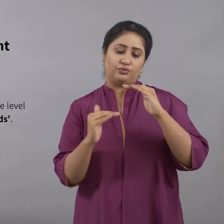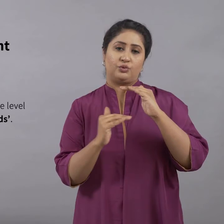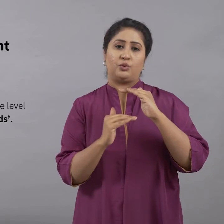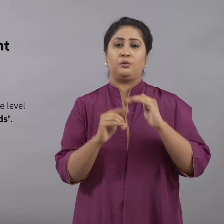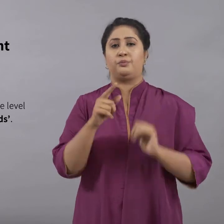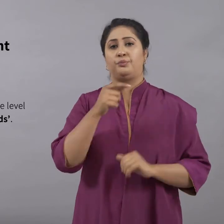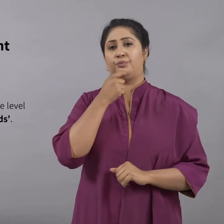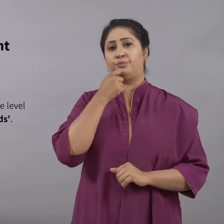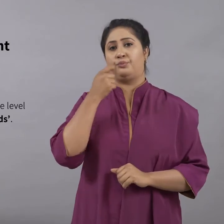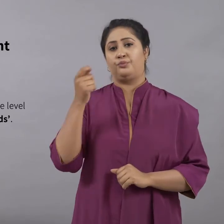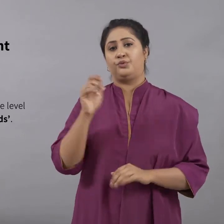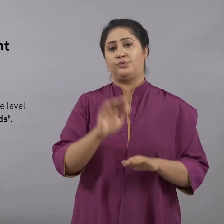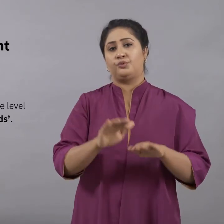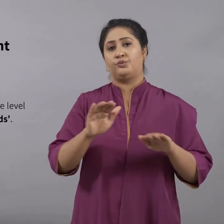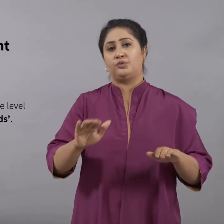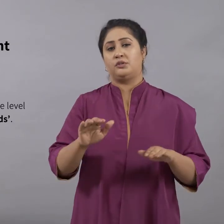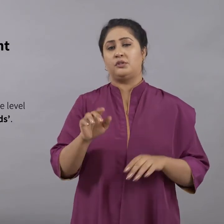read words.